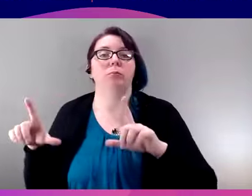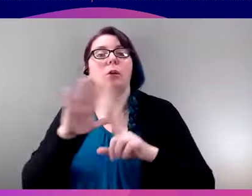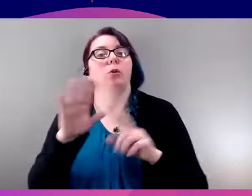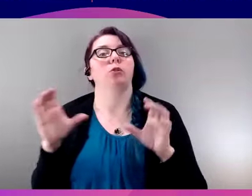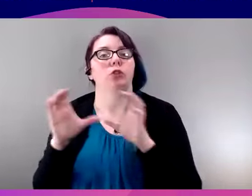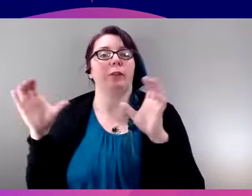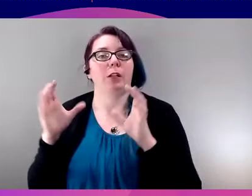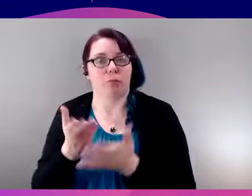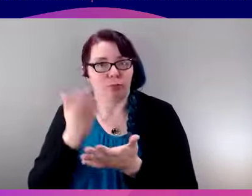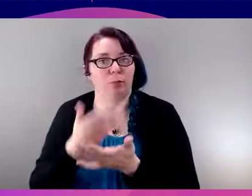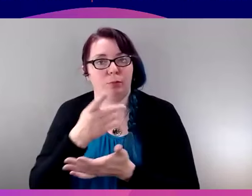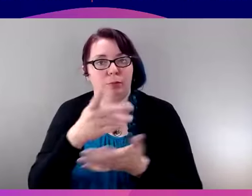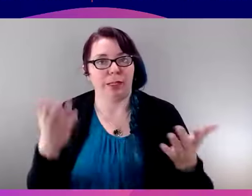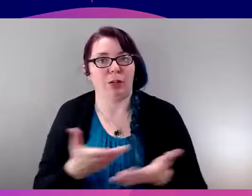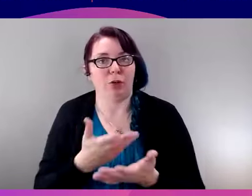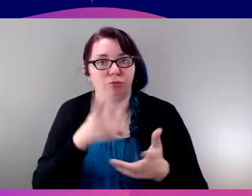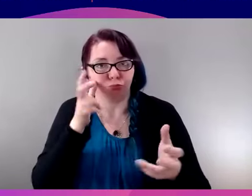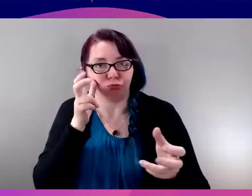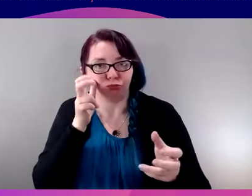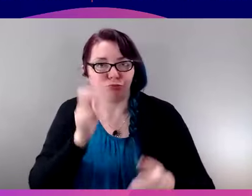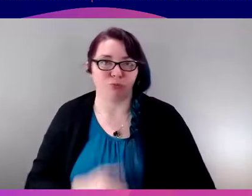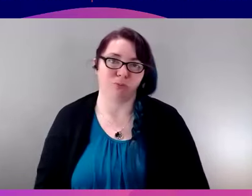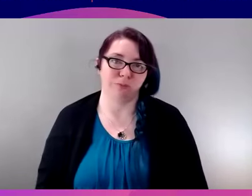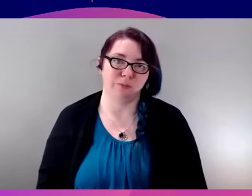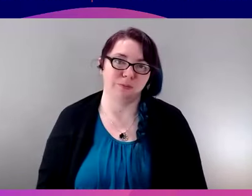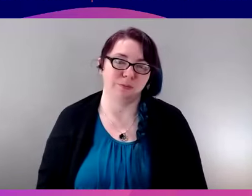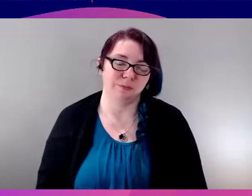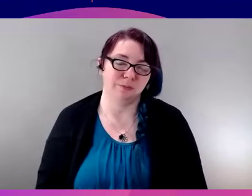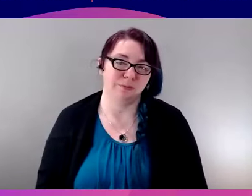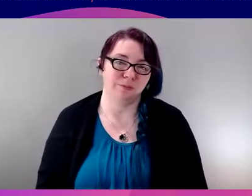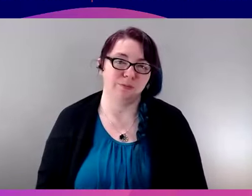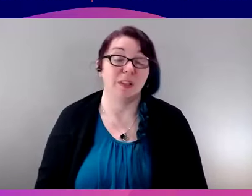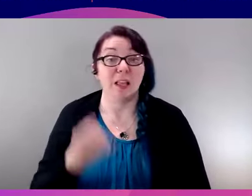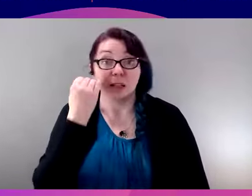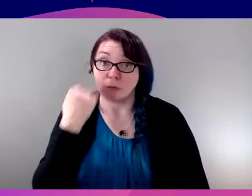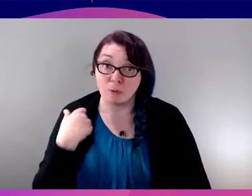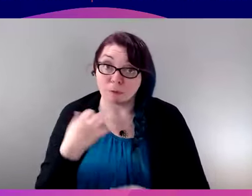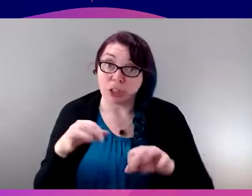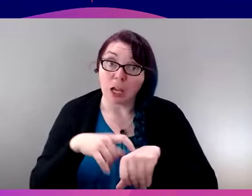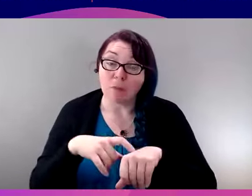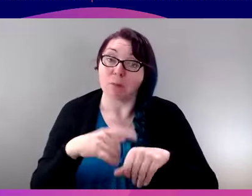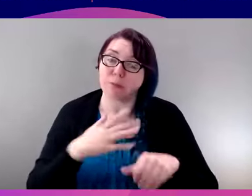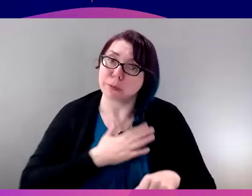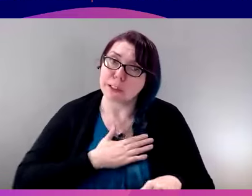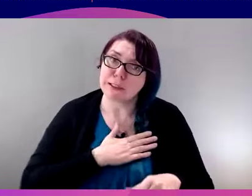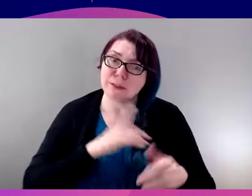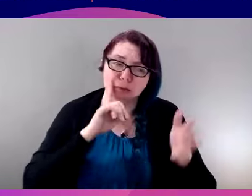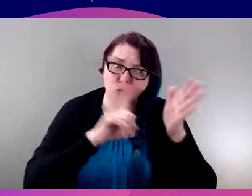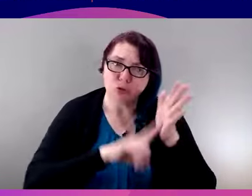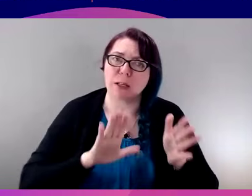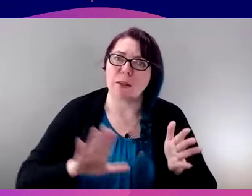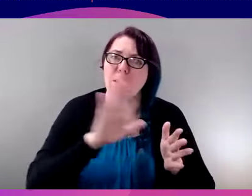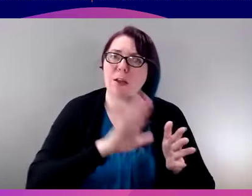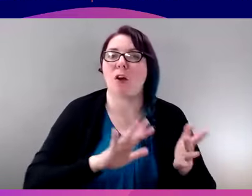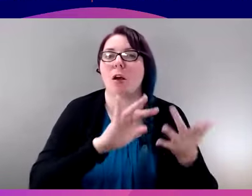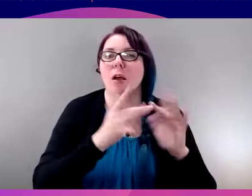of the afternoon to get on the the online learning center that the ACT project has set up and access all these amazing resources